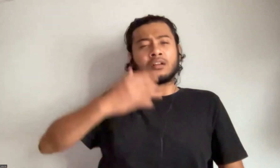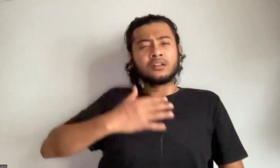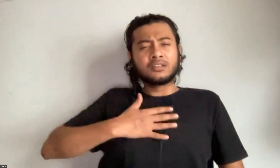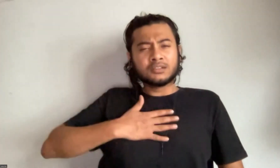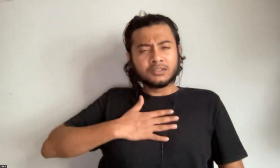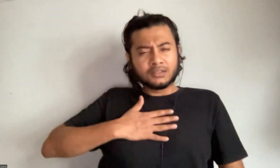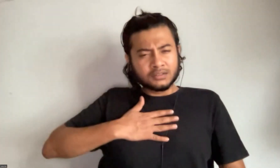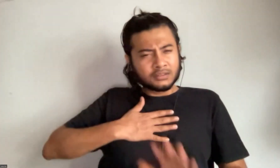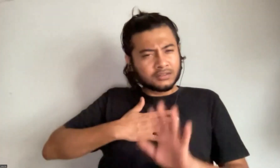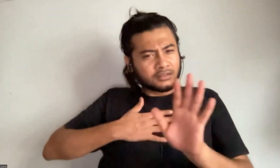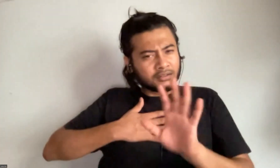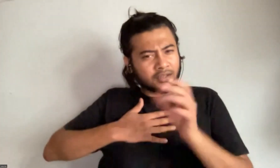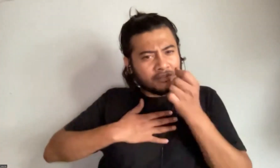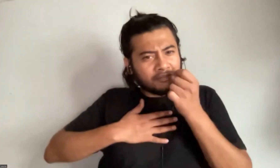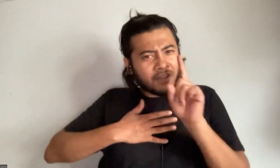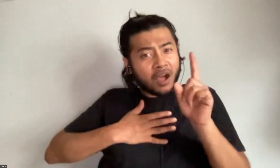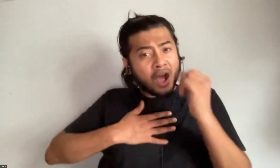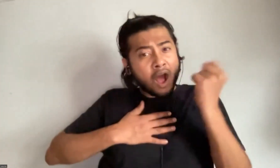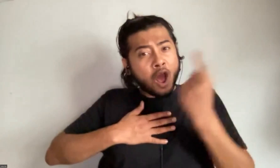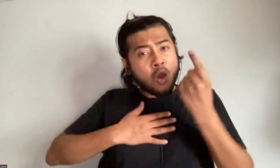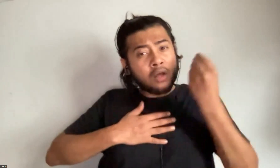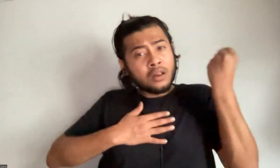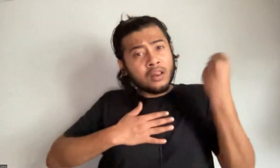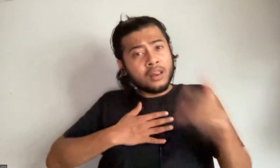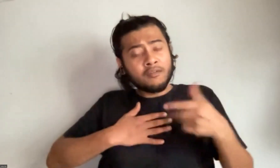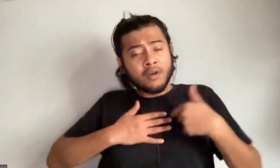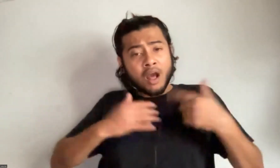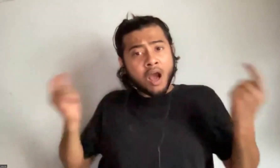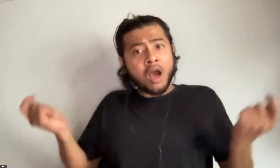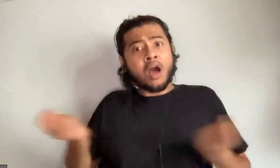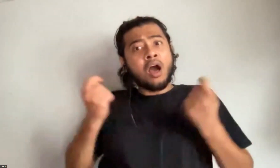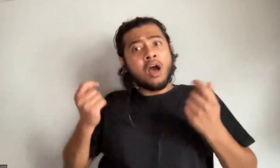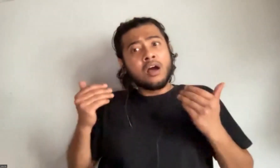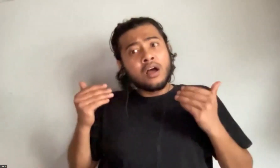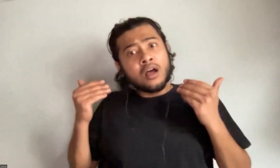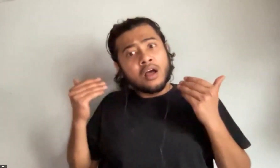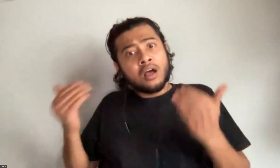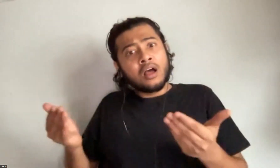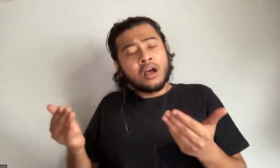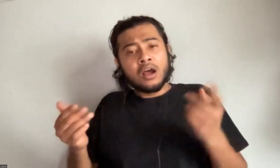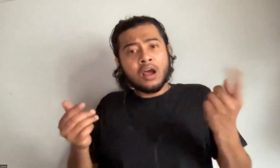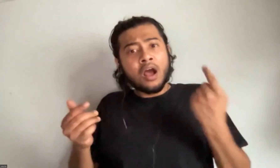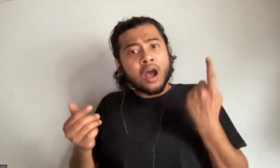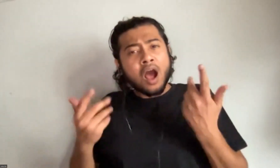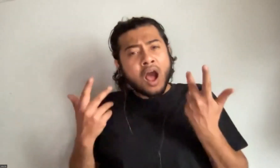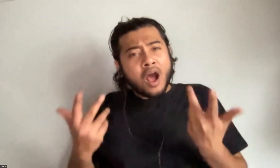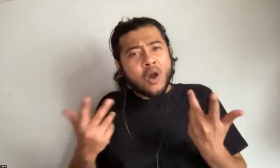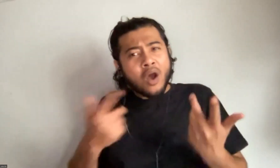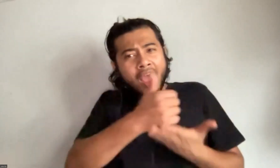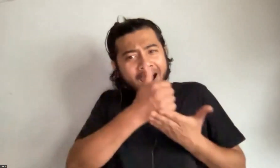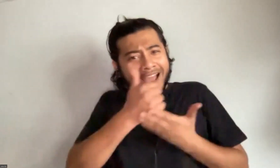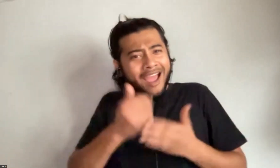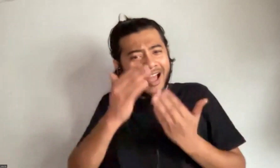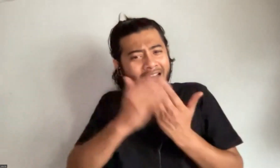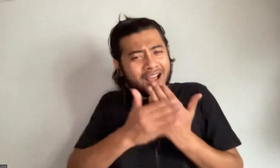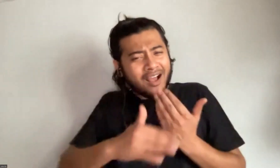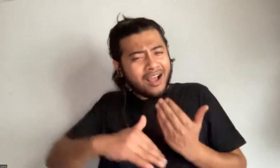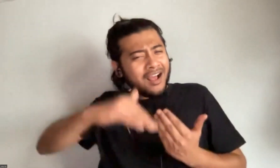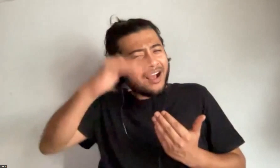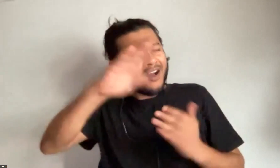be able to unite with our Supreme Lord. We will be able to unite with our Supreme Father. And when